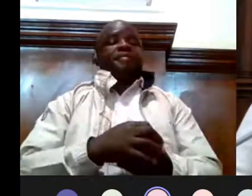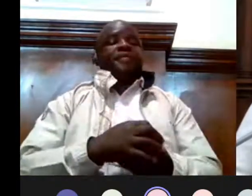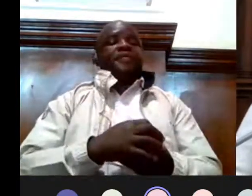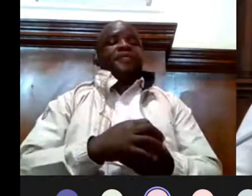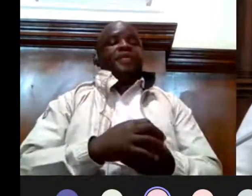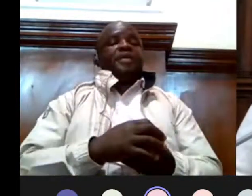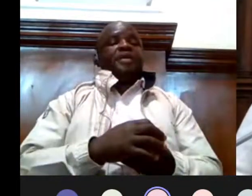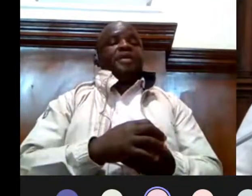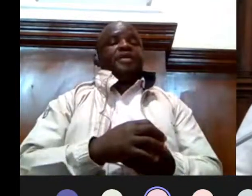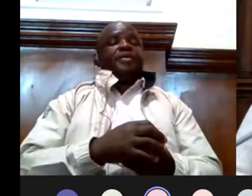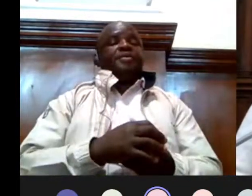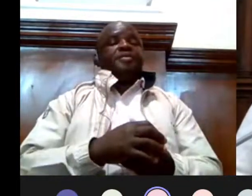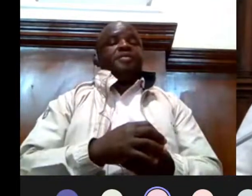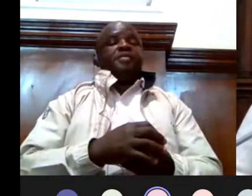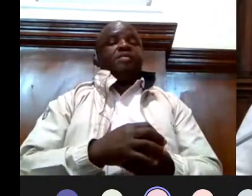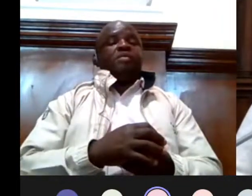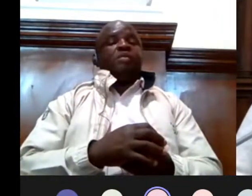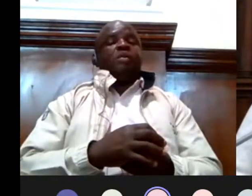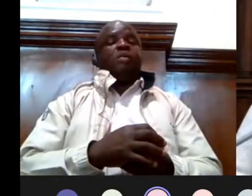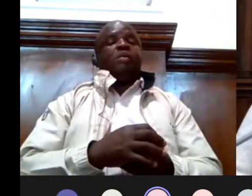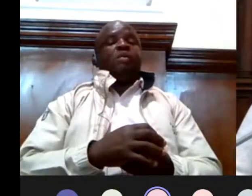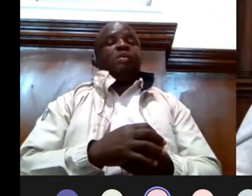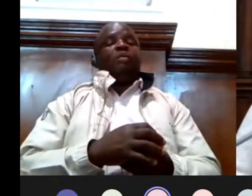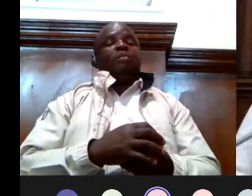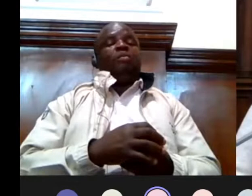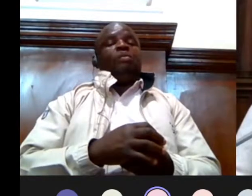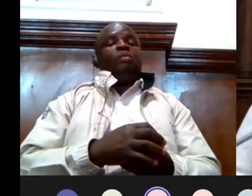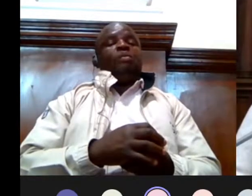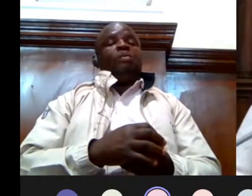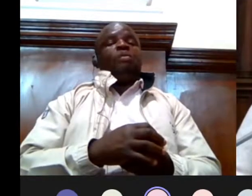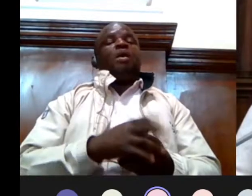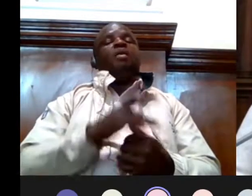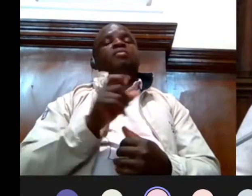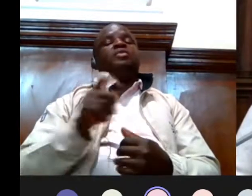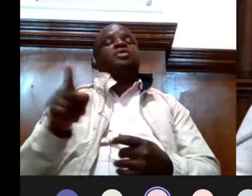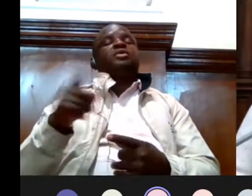later taught of a primary and secondary school.